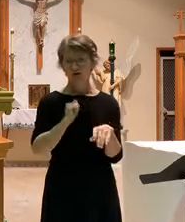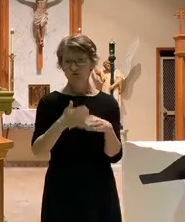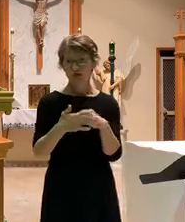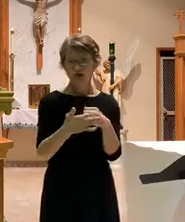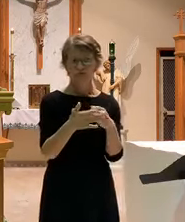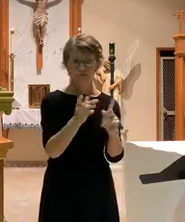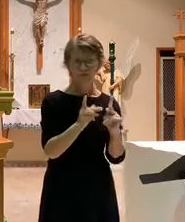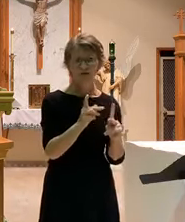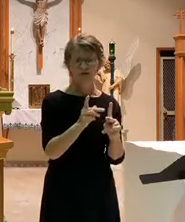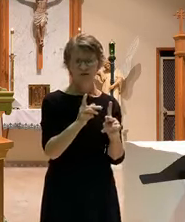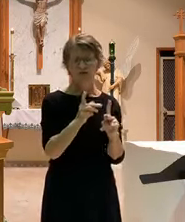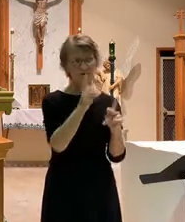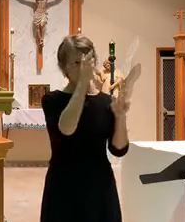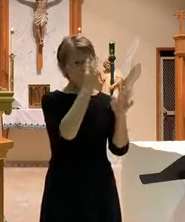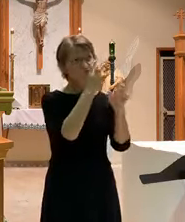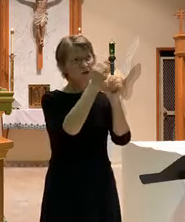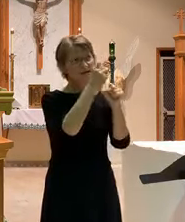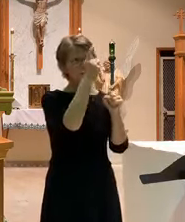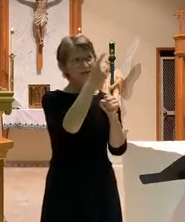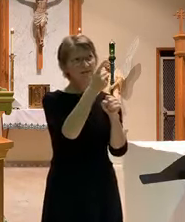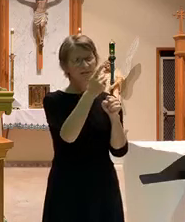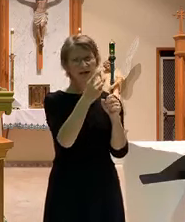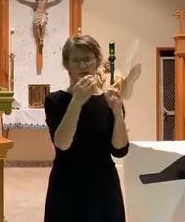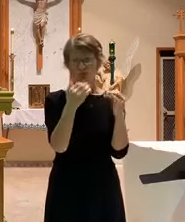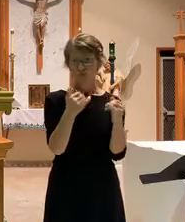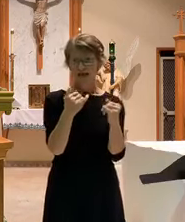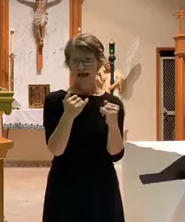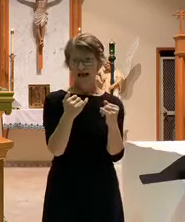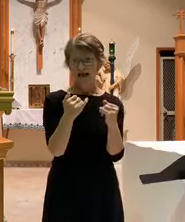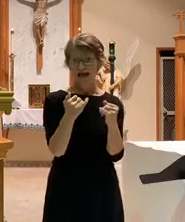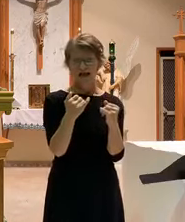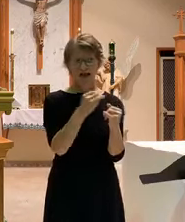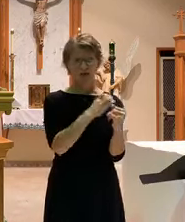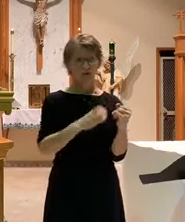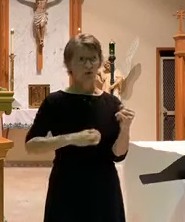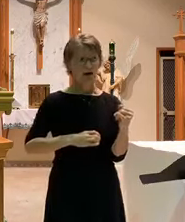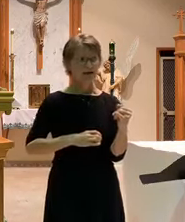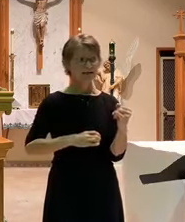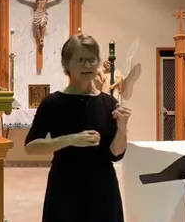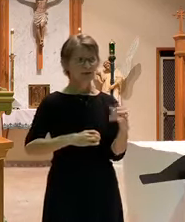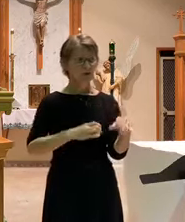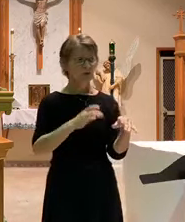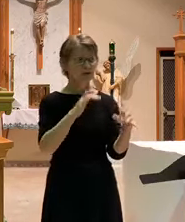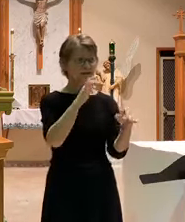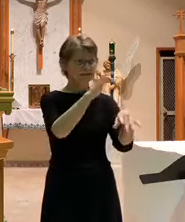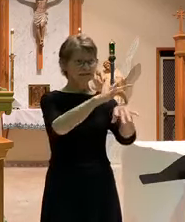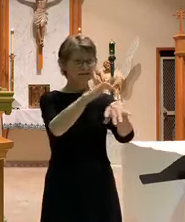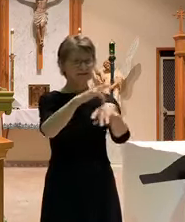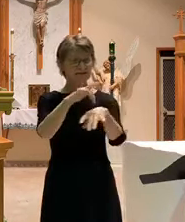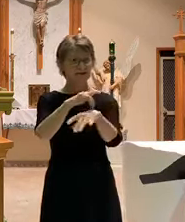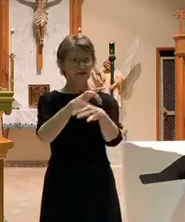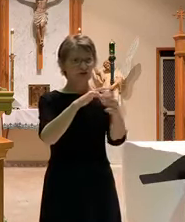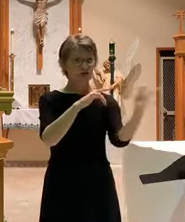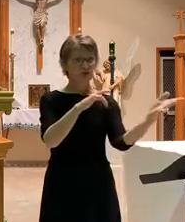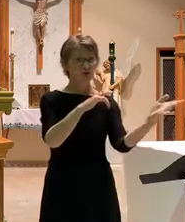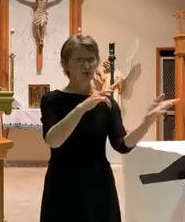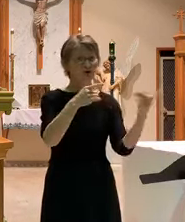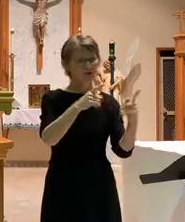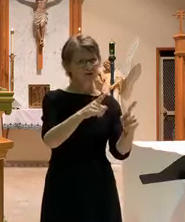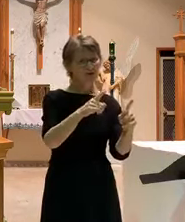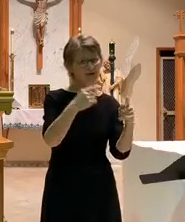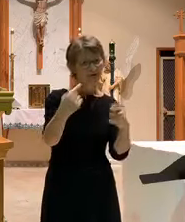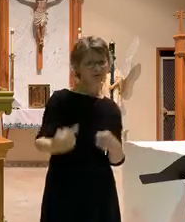Today, as Christ through this Mass comes to us once again in the stormy seas of